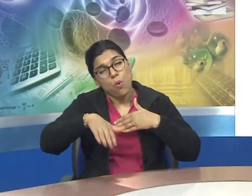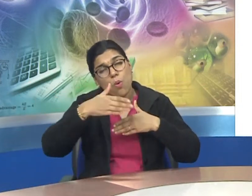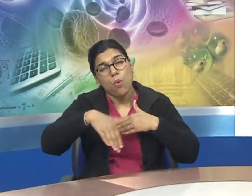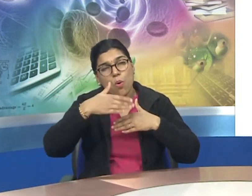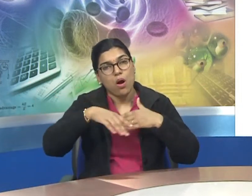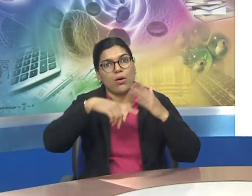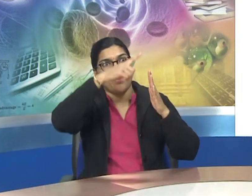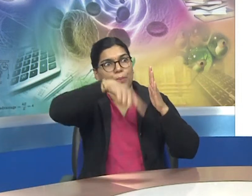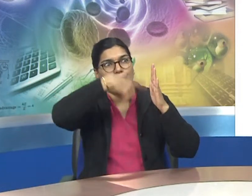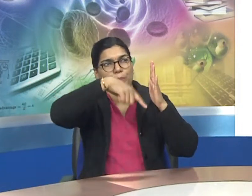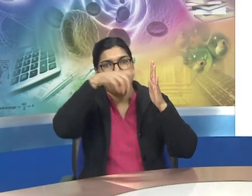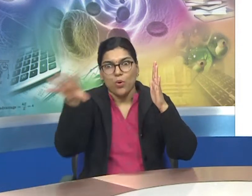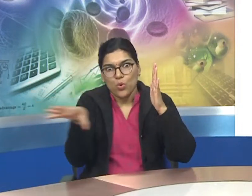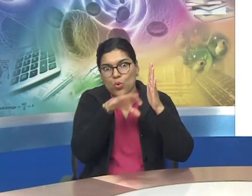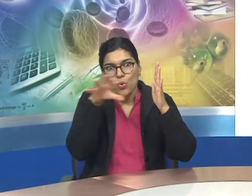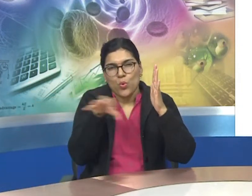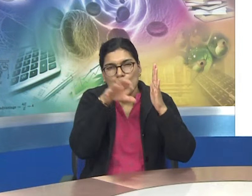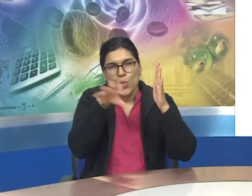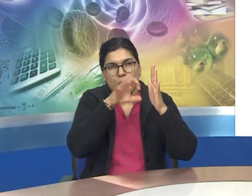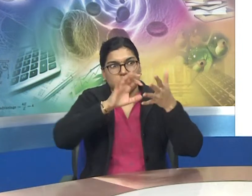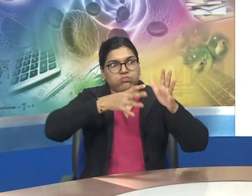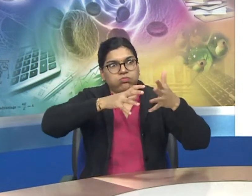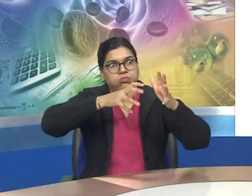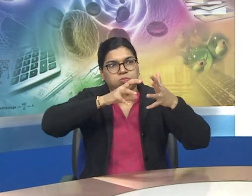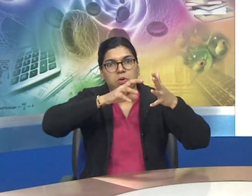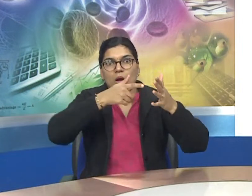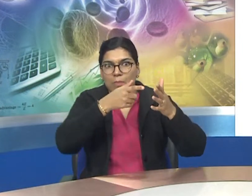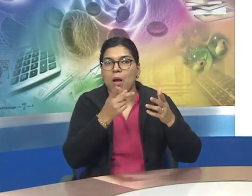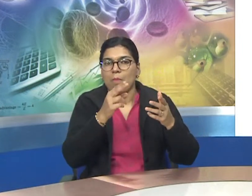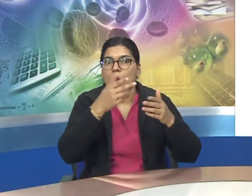not finished, but they can get renewed,